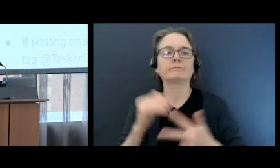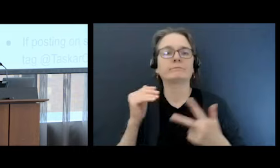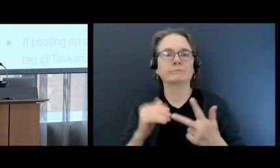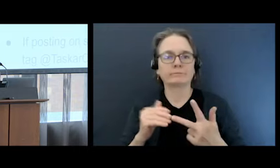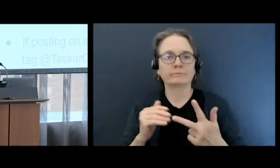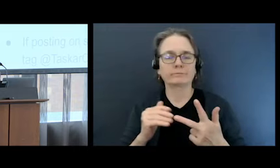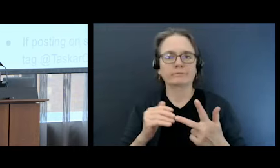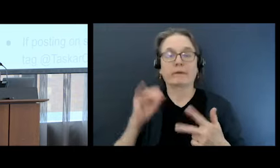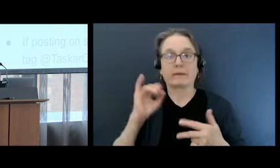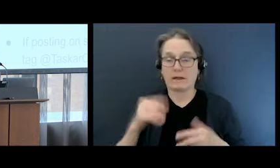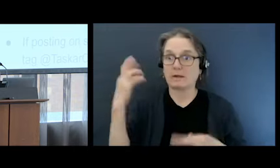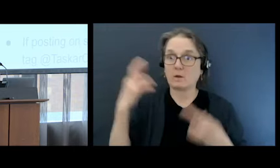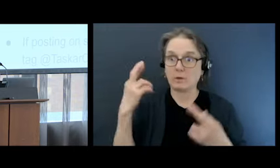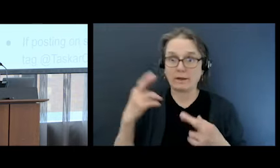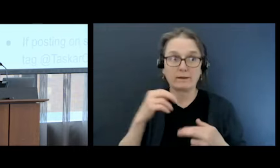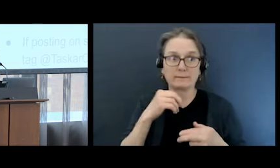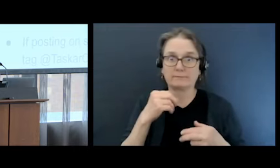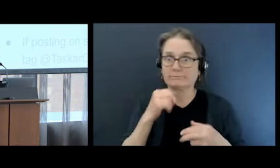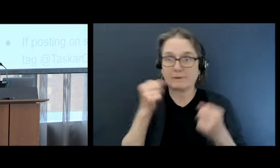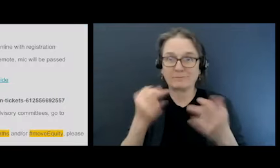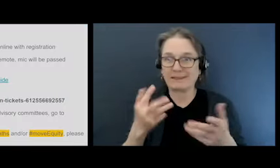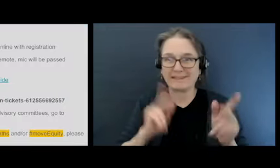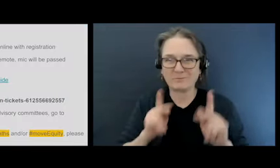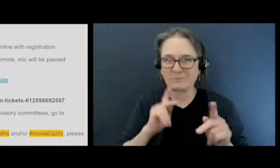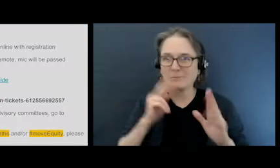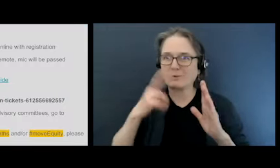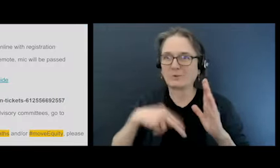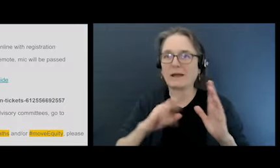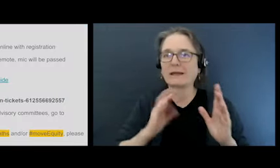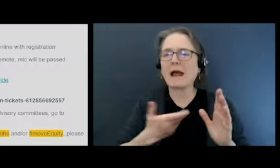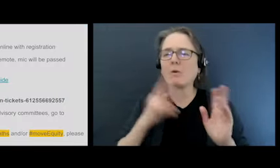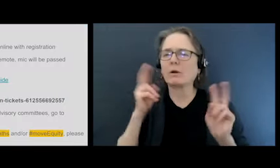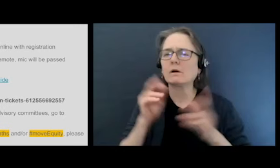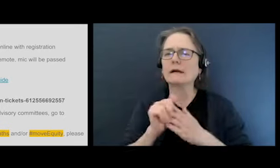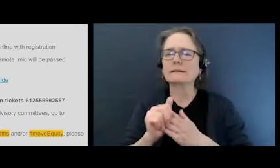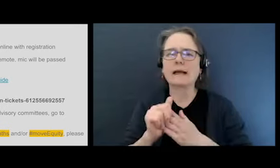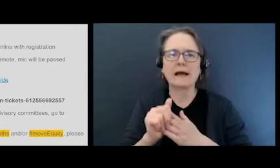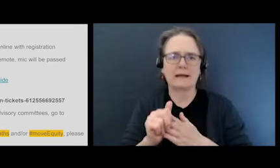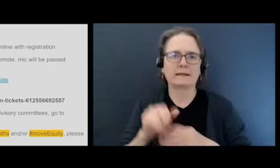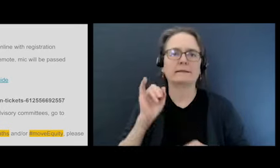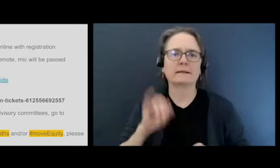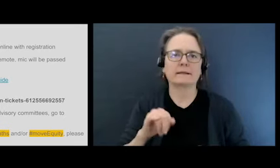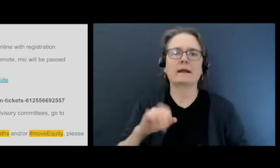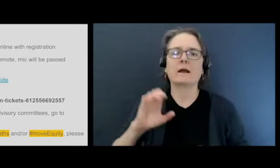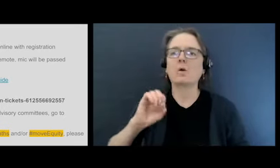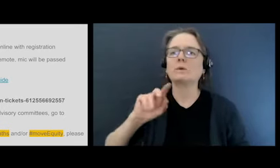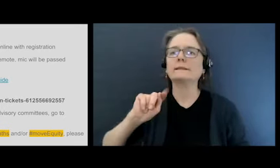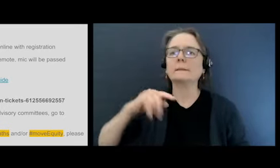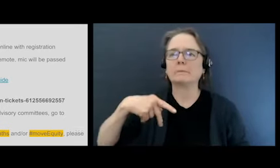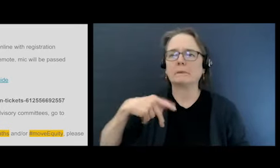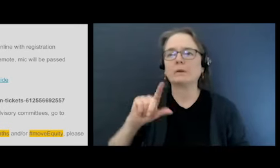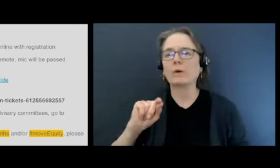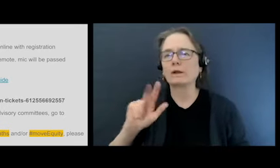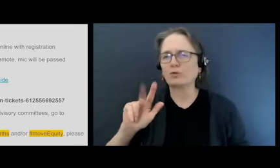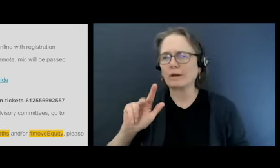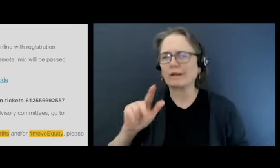online OTP 23 guide, which allows you to kind of see where we are in